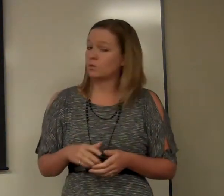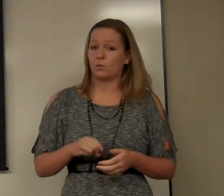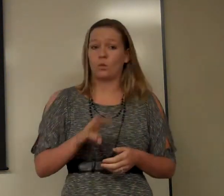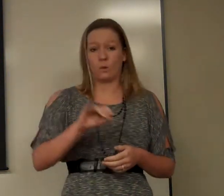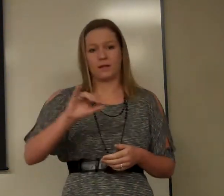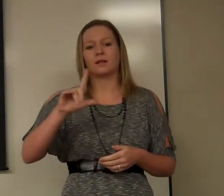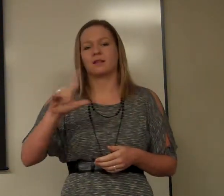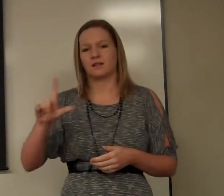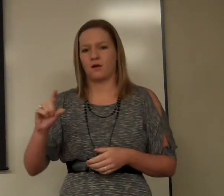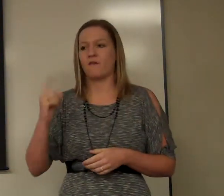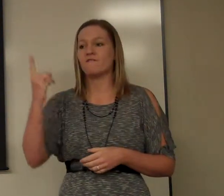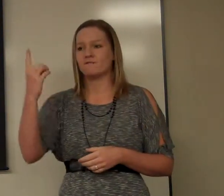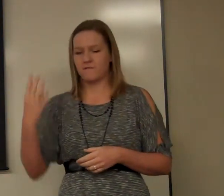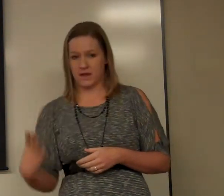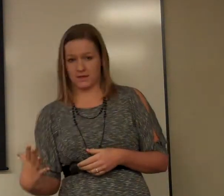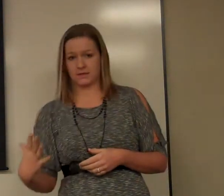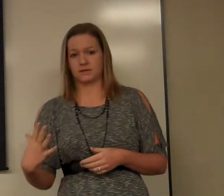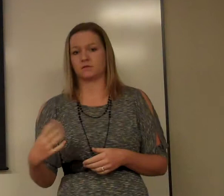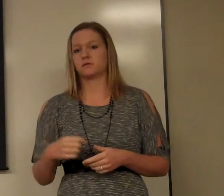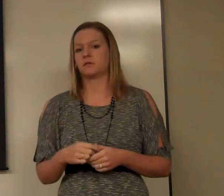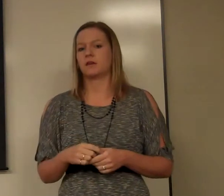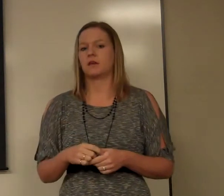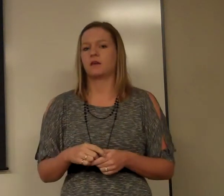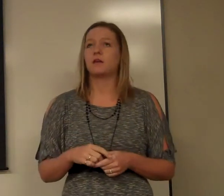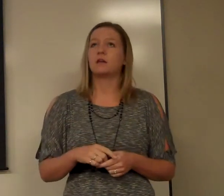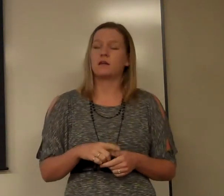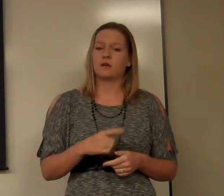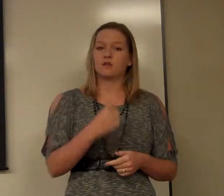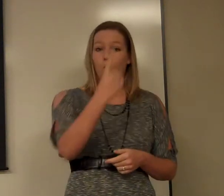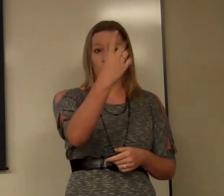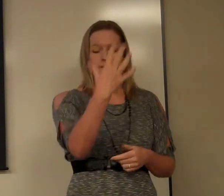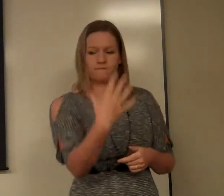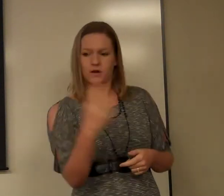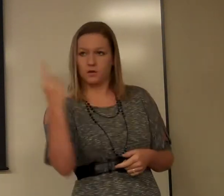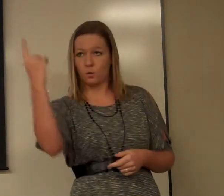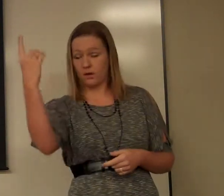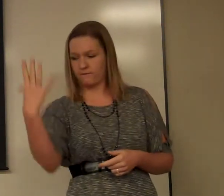fifths. Okay, each of these is 1/5 of the pie.